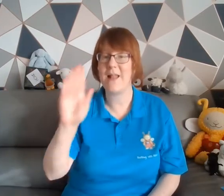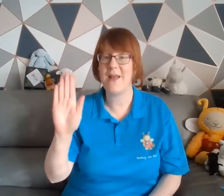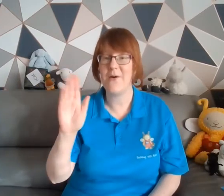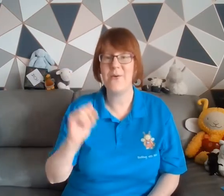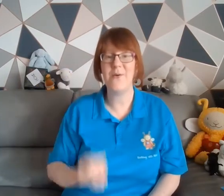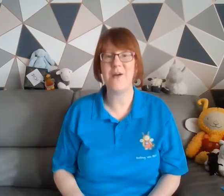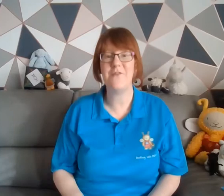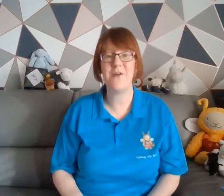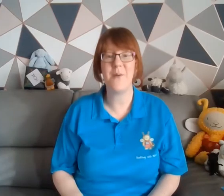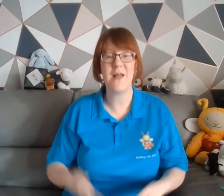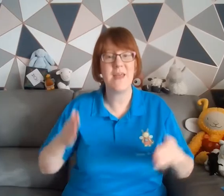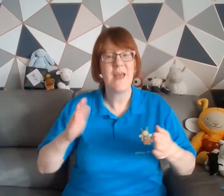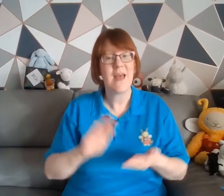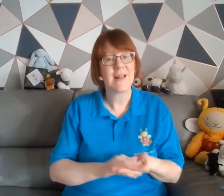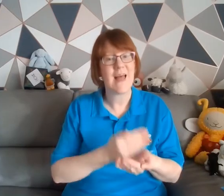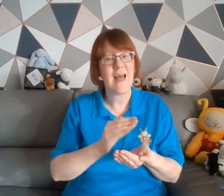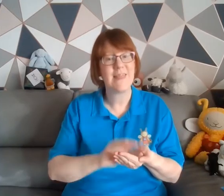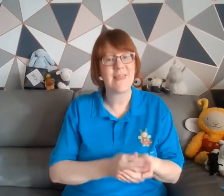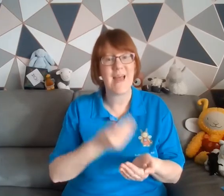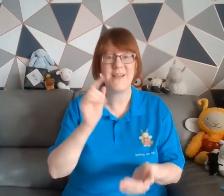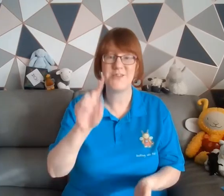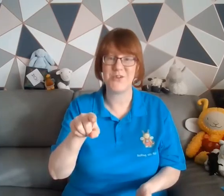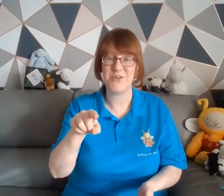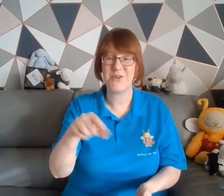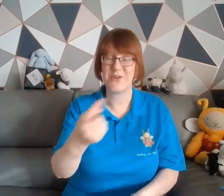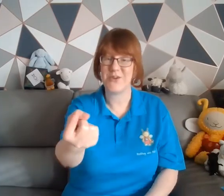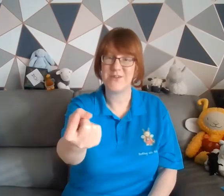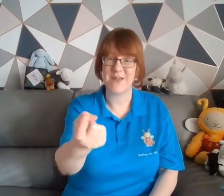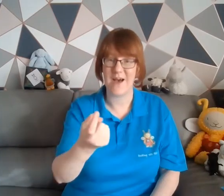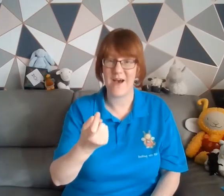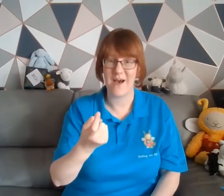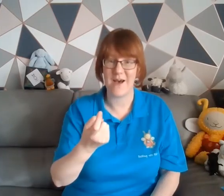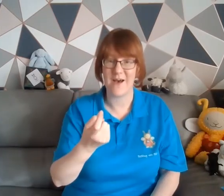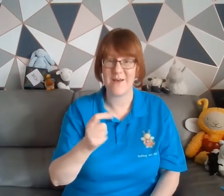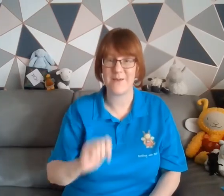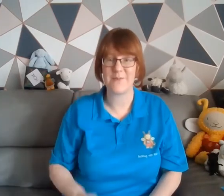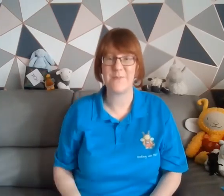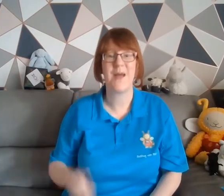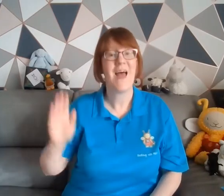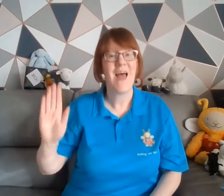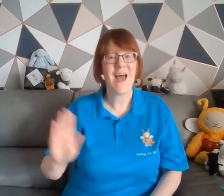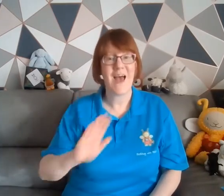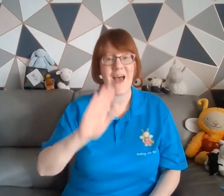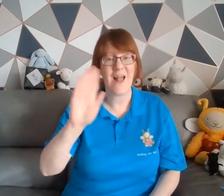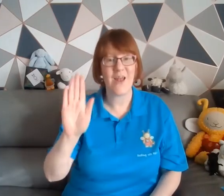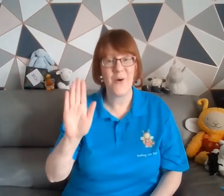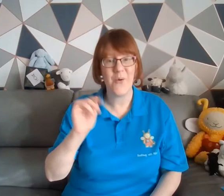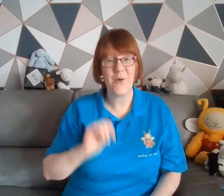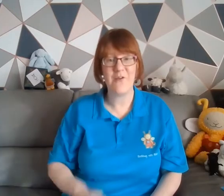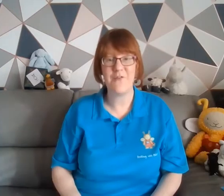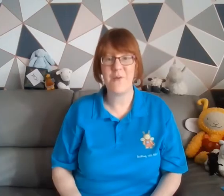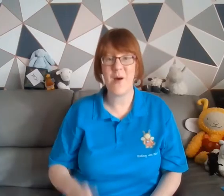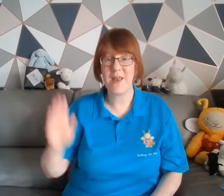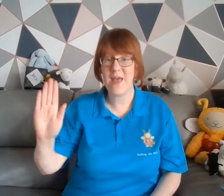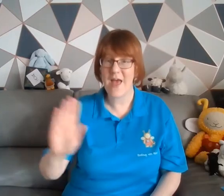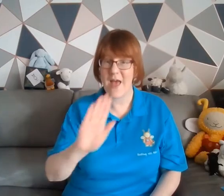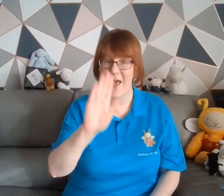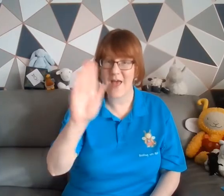hello everyone, glad that you could come. Hello everyone,